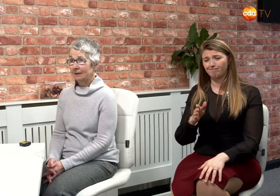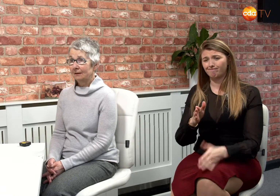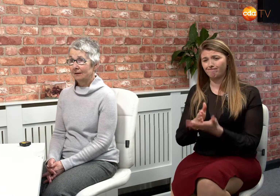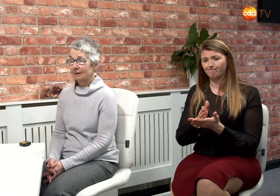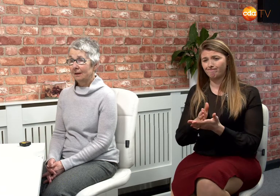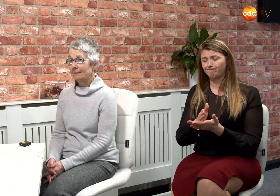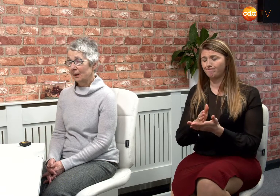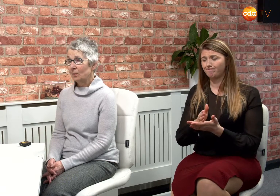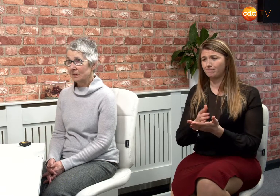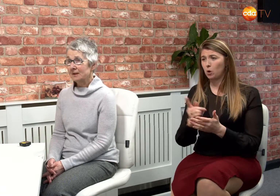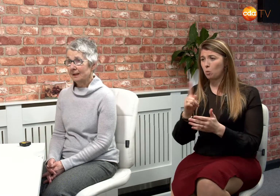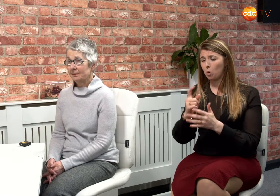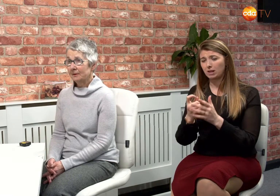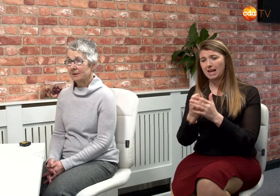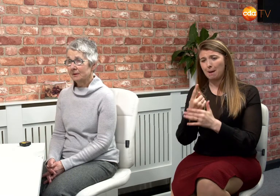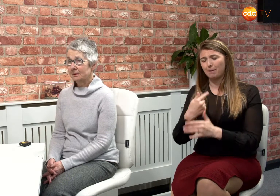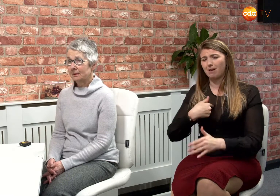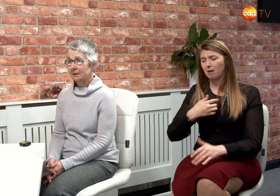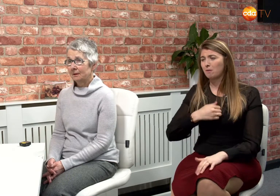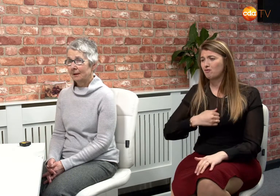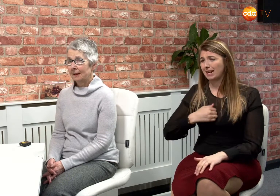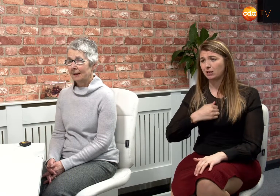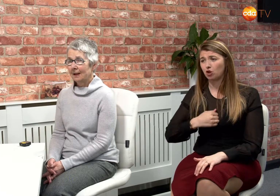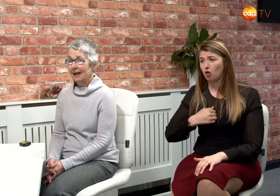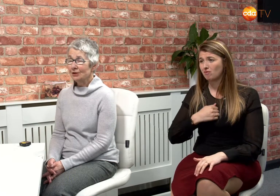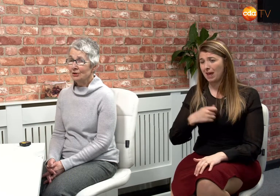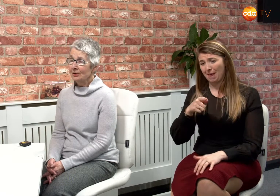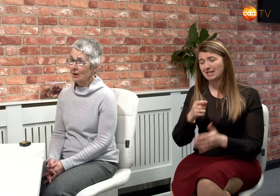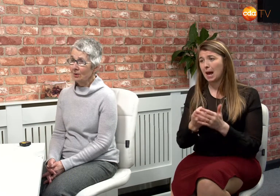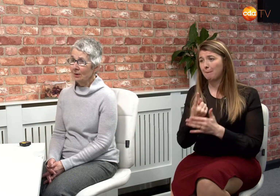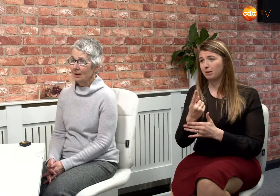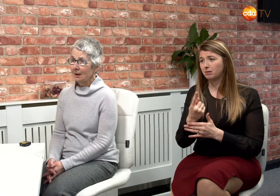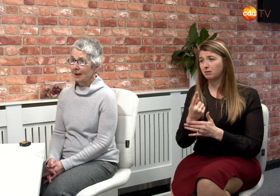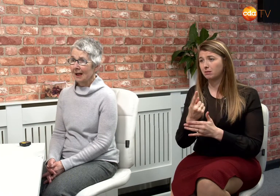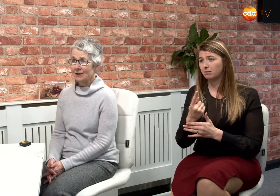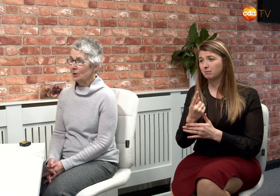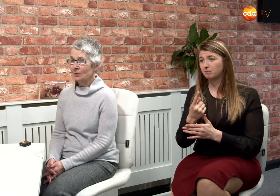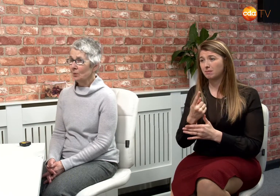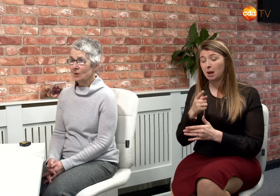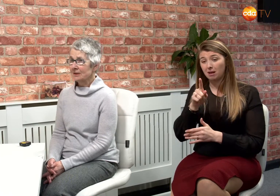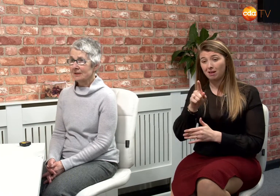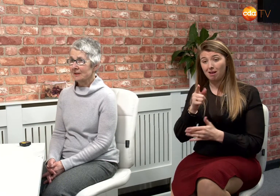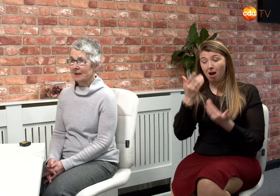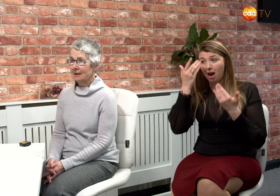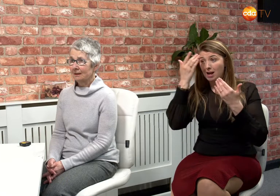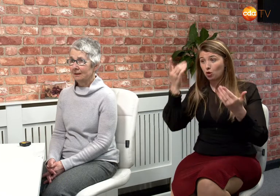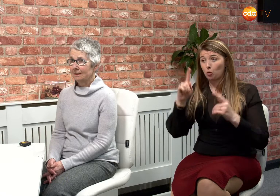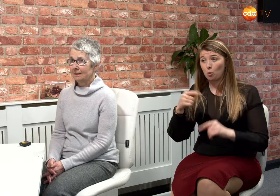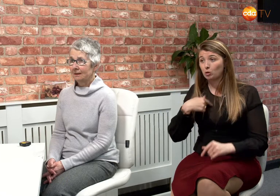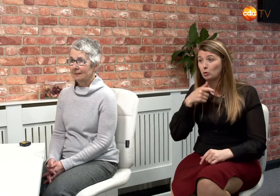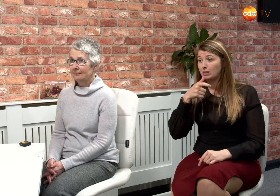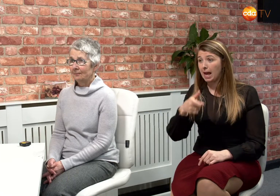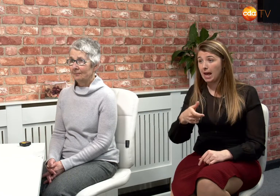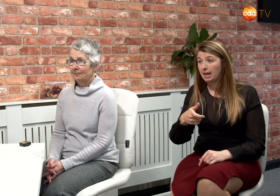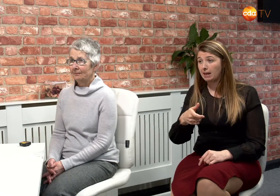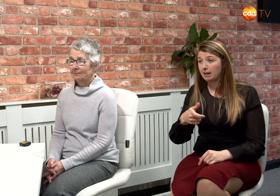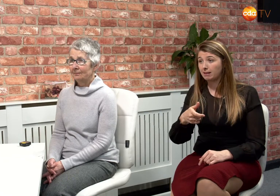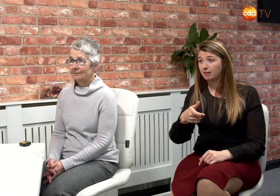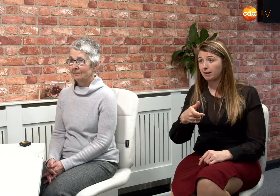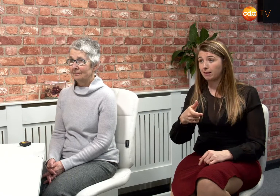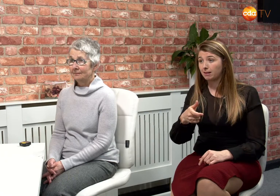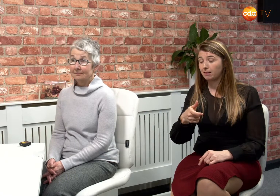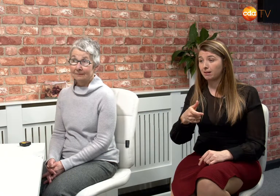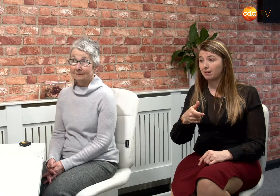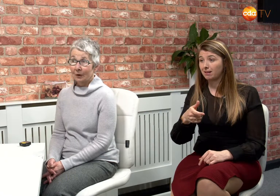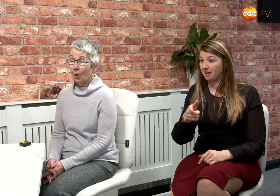sorry about what's happened, and I don't know what to say.